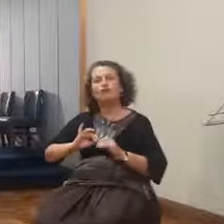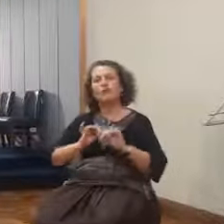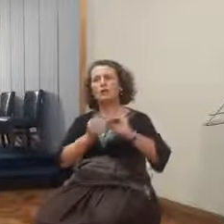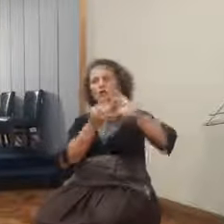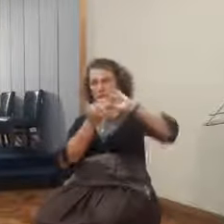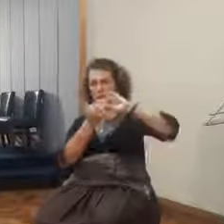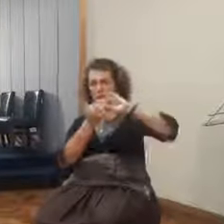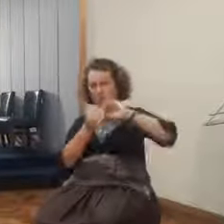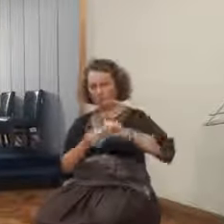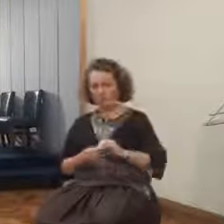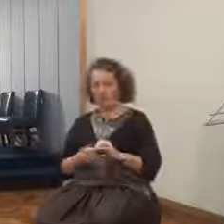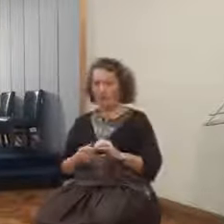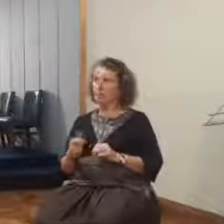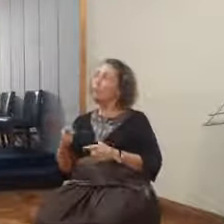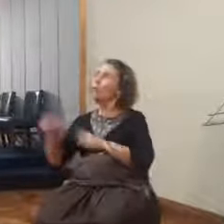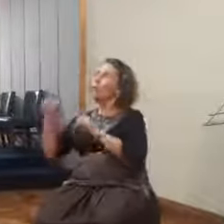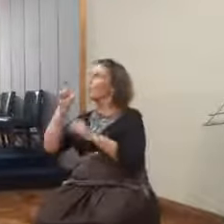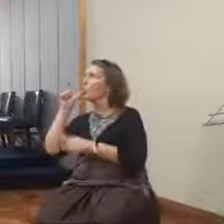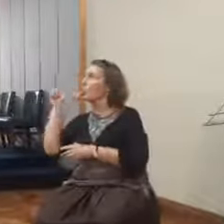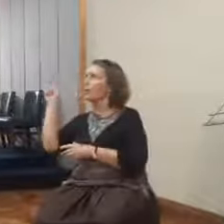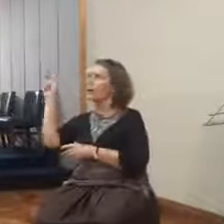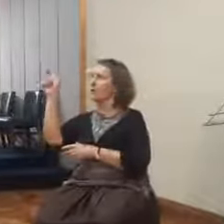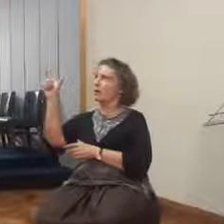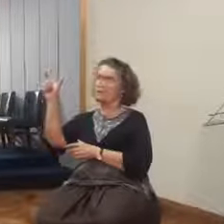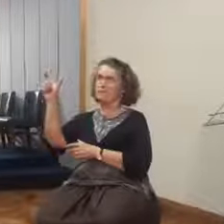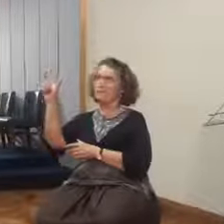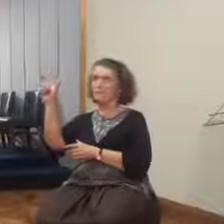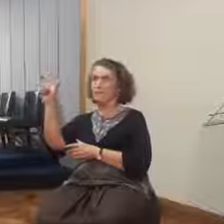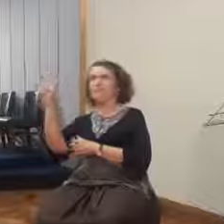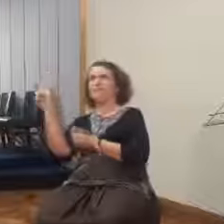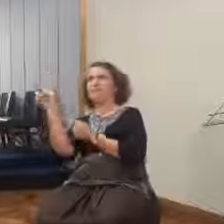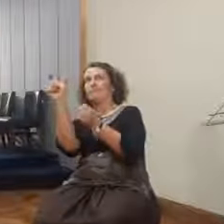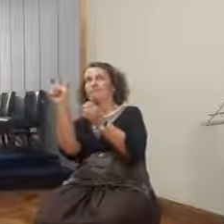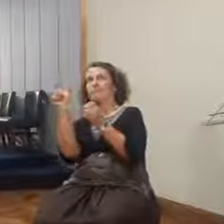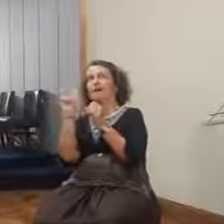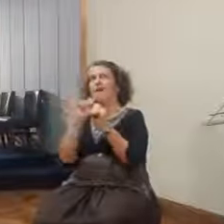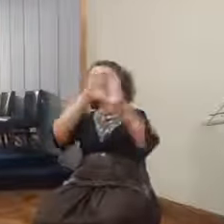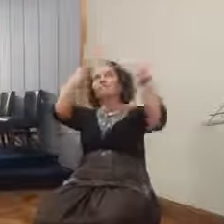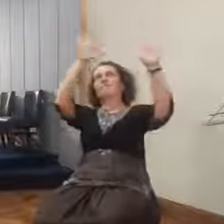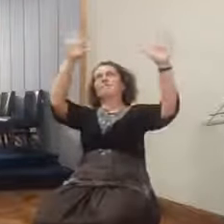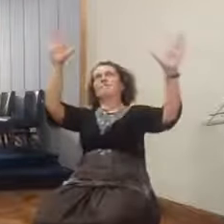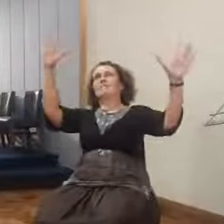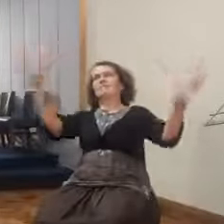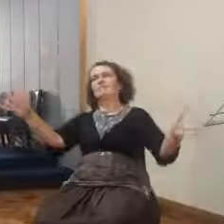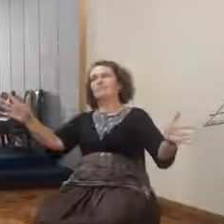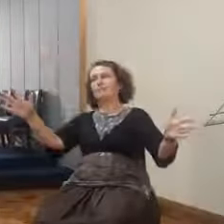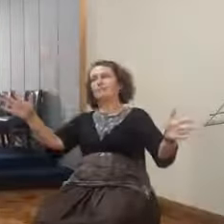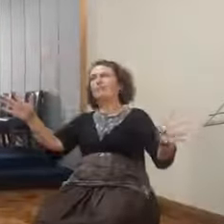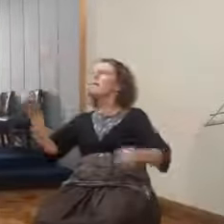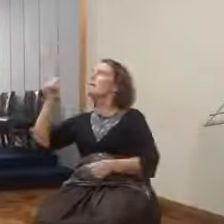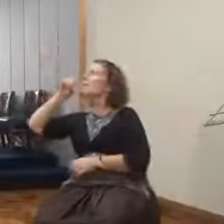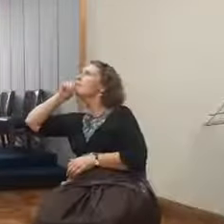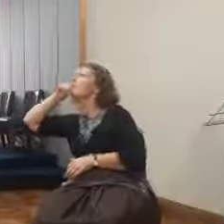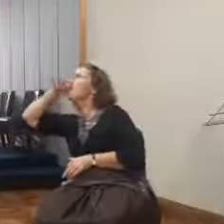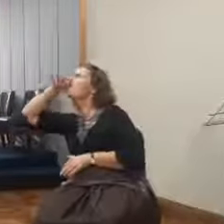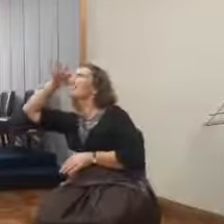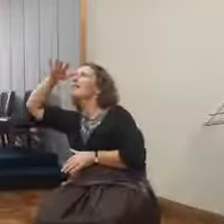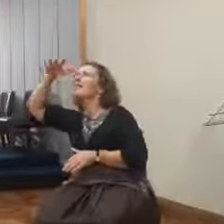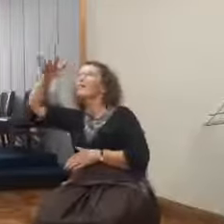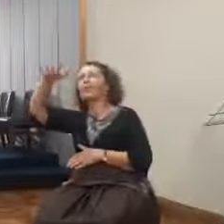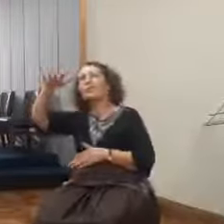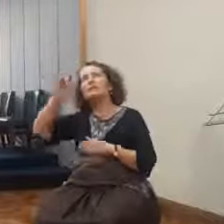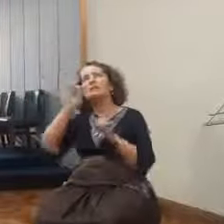By the word of the Lord were the heavens made, and all the hosts of them by the breath of his mouth. By the